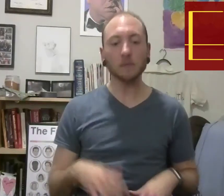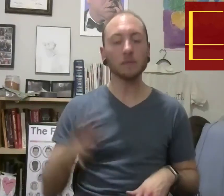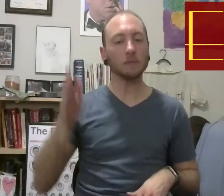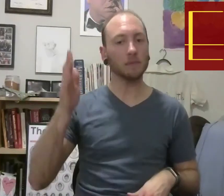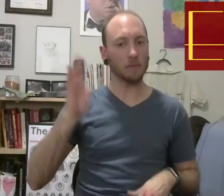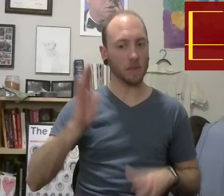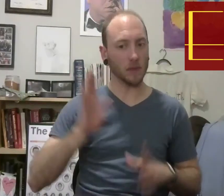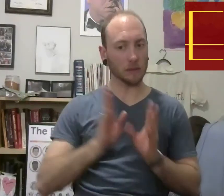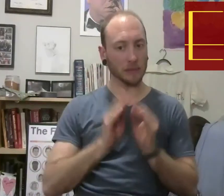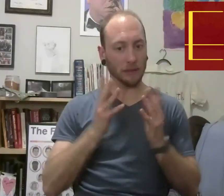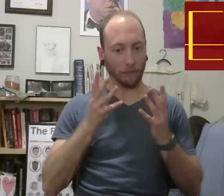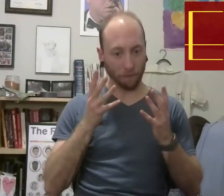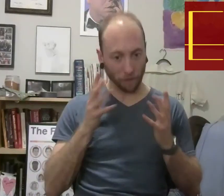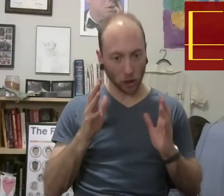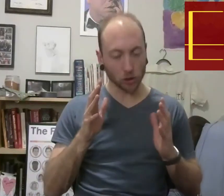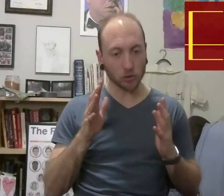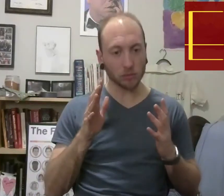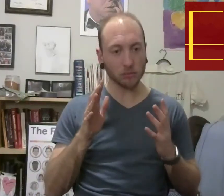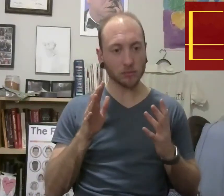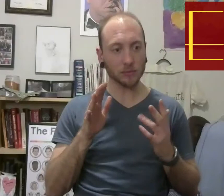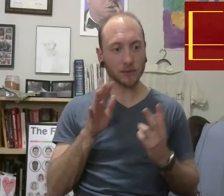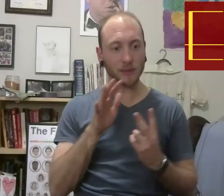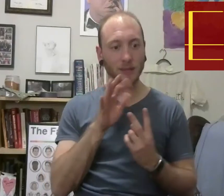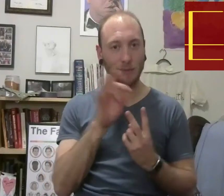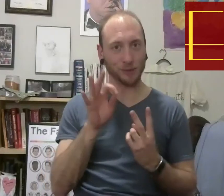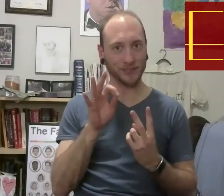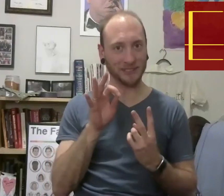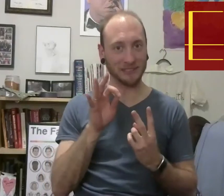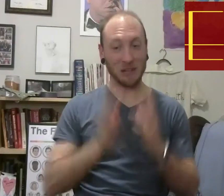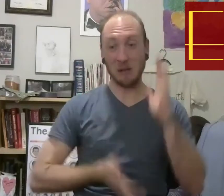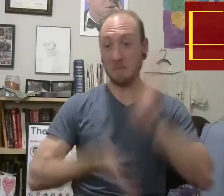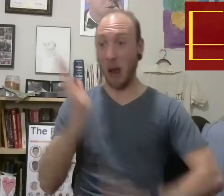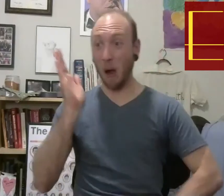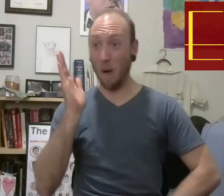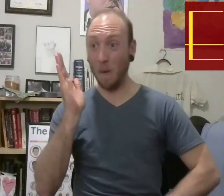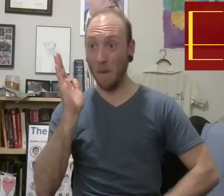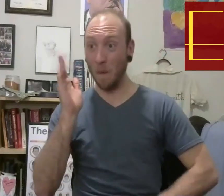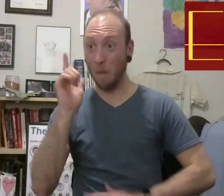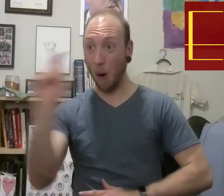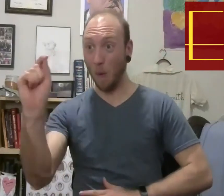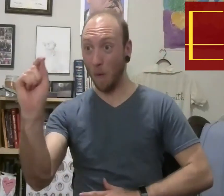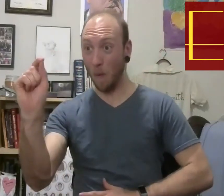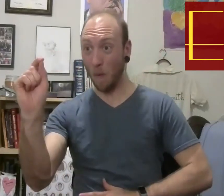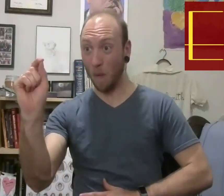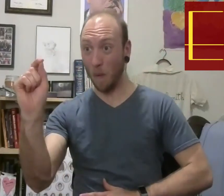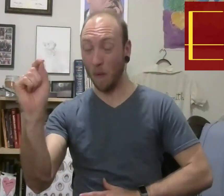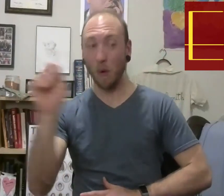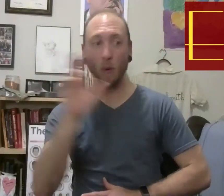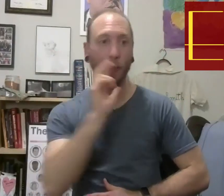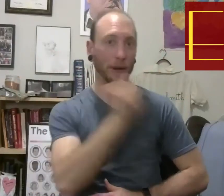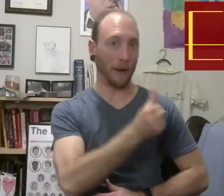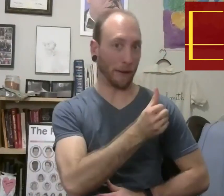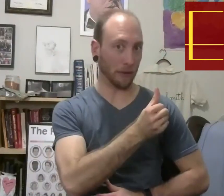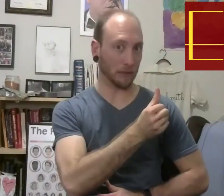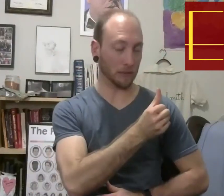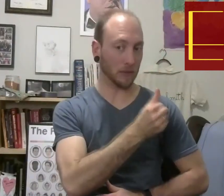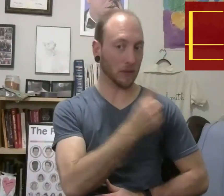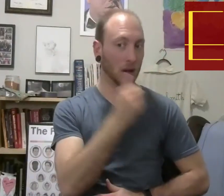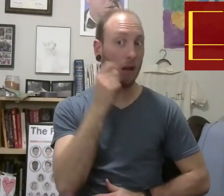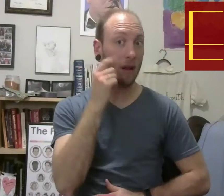I had the option to like dart out the door, and I knew if I did that I would go to the liquor store,